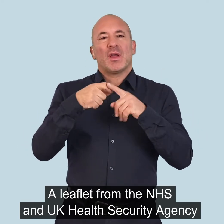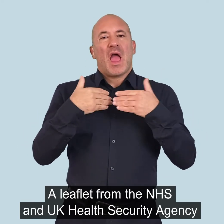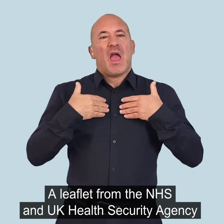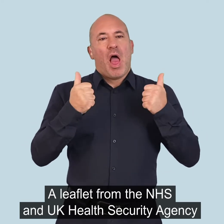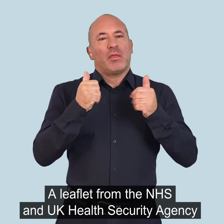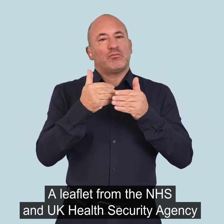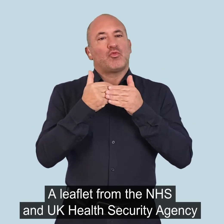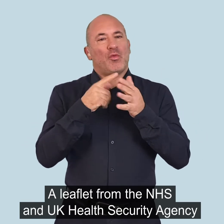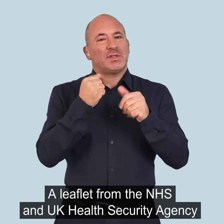Security Agency.